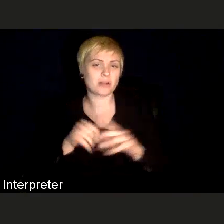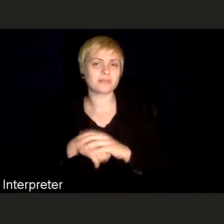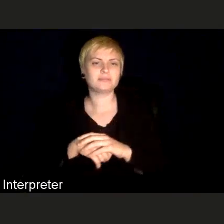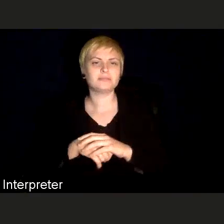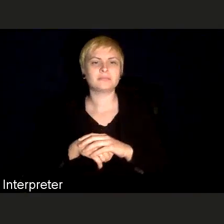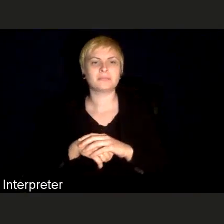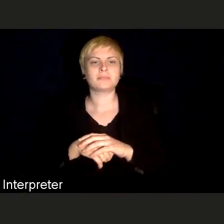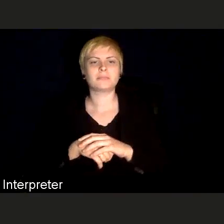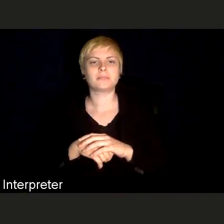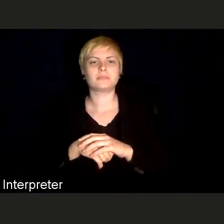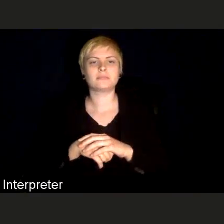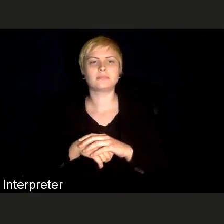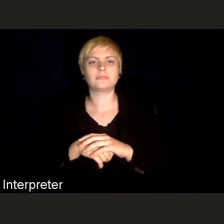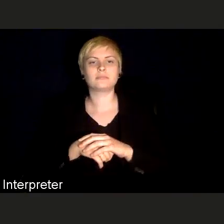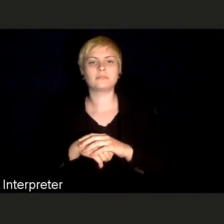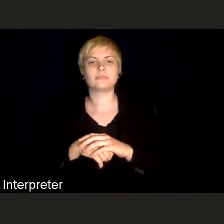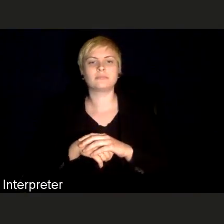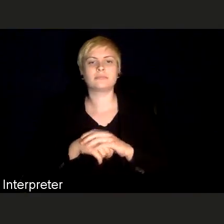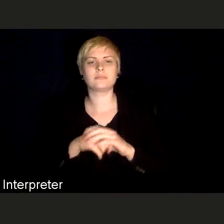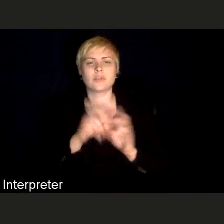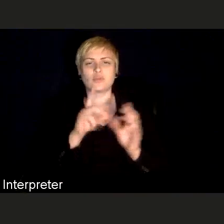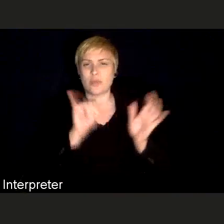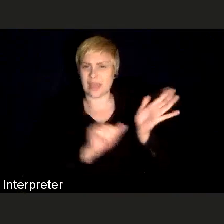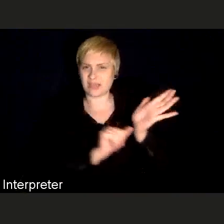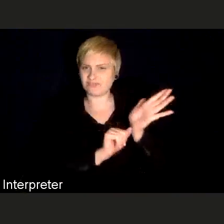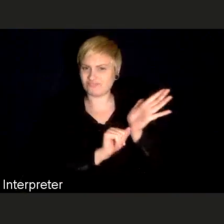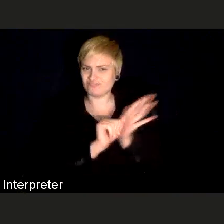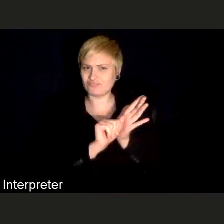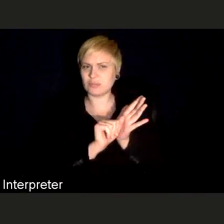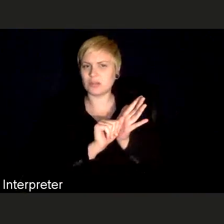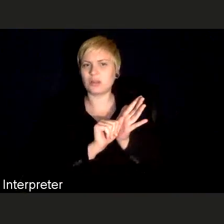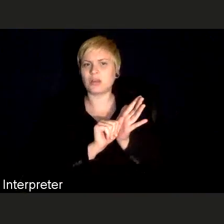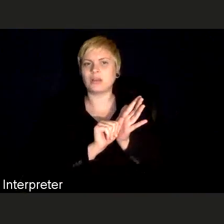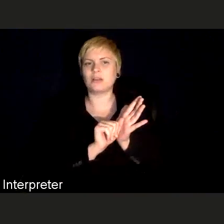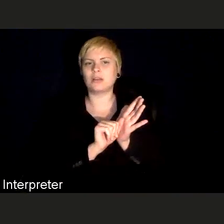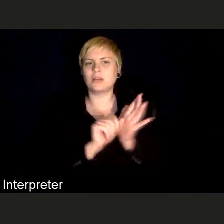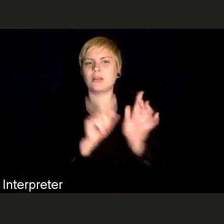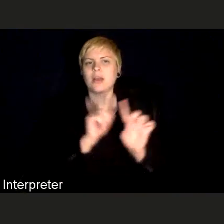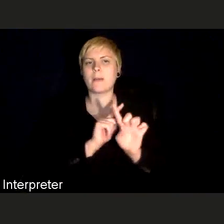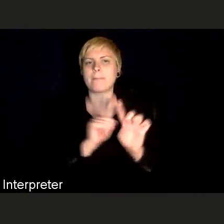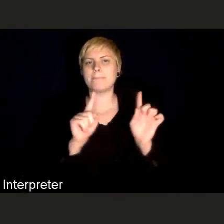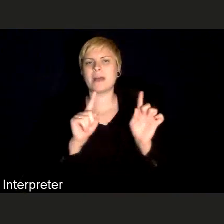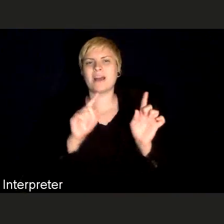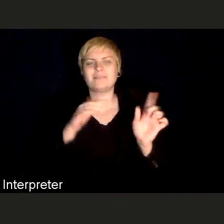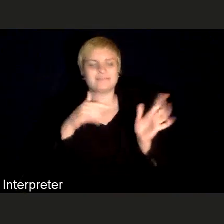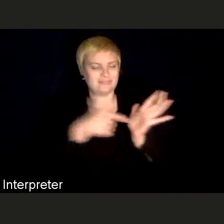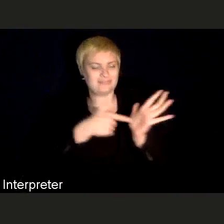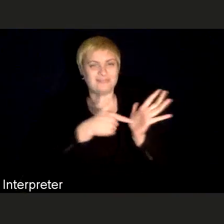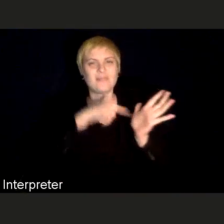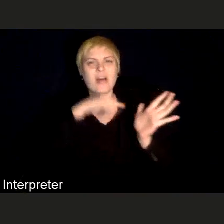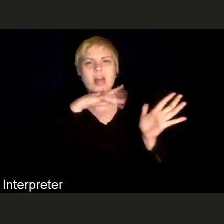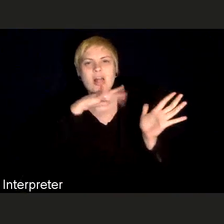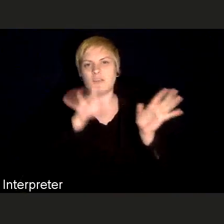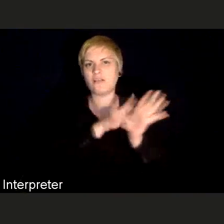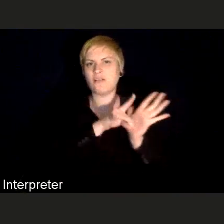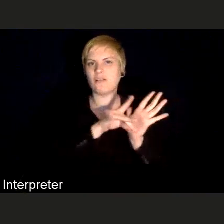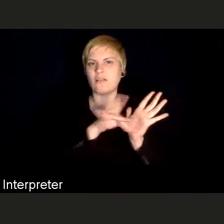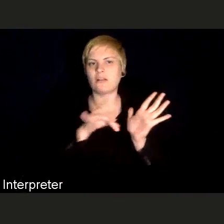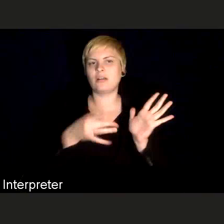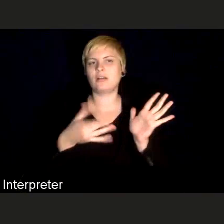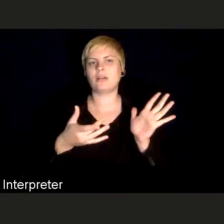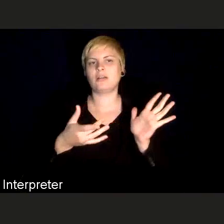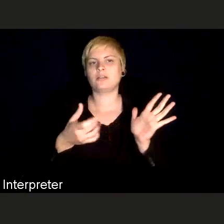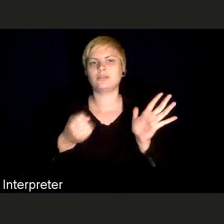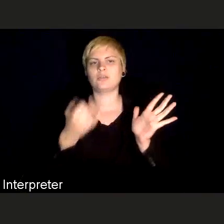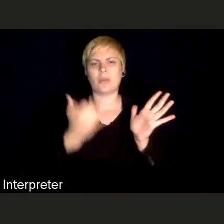If I go like this, I'm gonna take these off like this. Well, now I've just contaminated my hand. And then, okay, how am I gonna get this